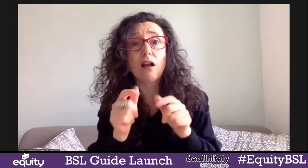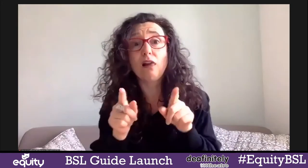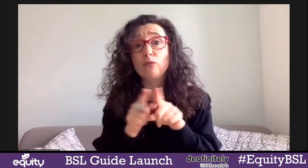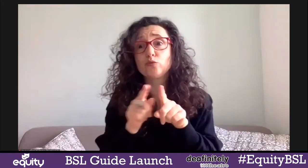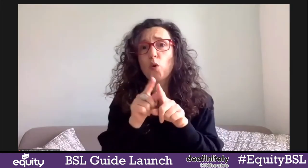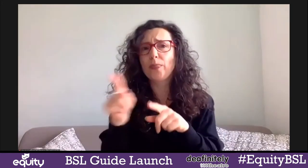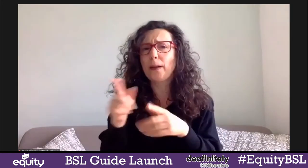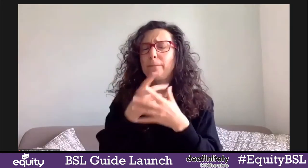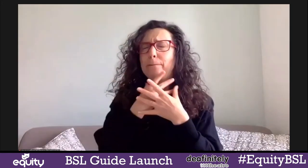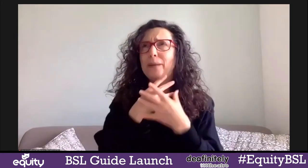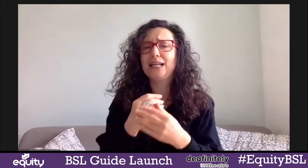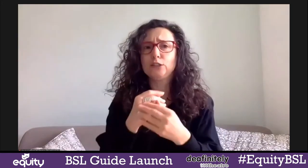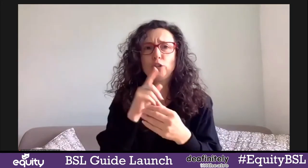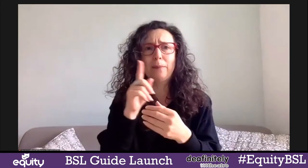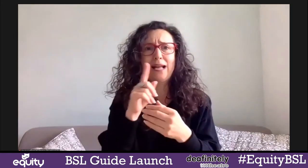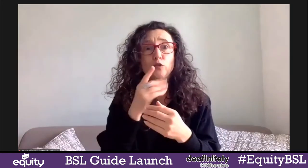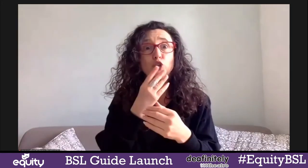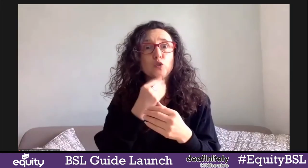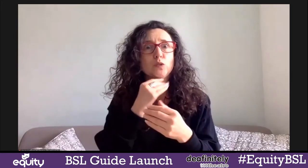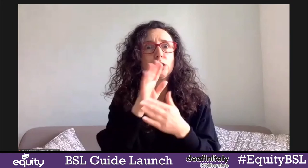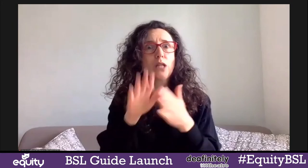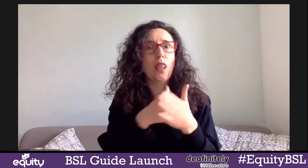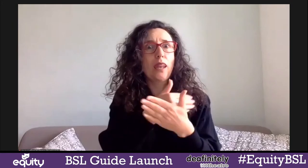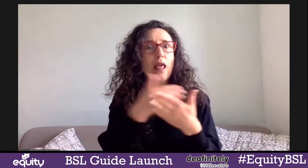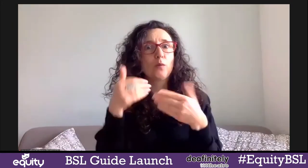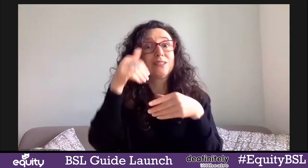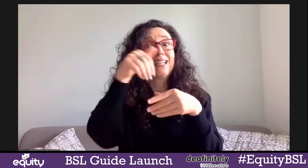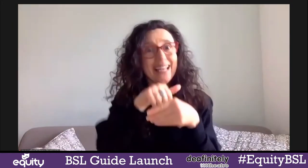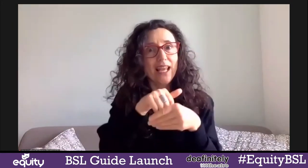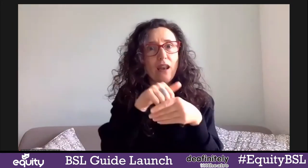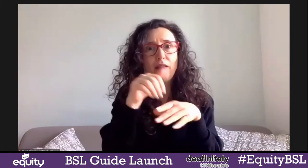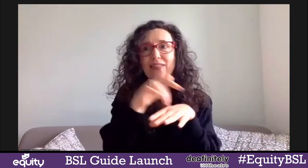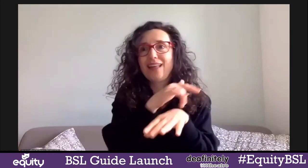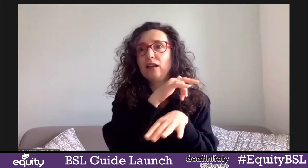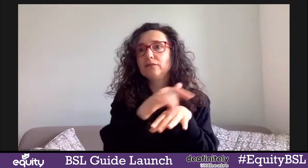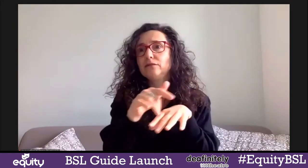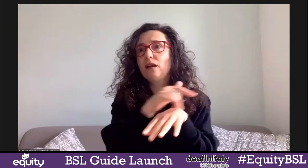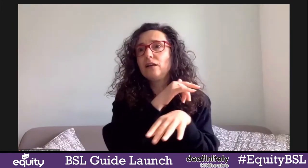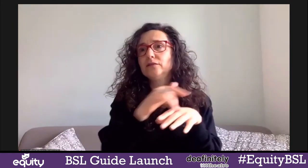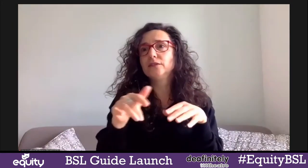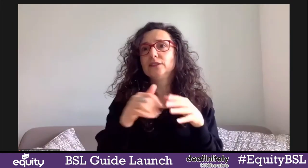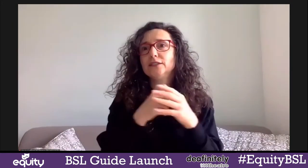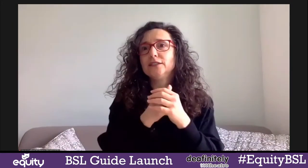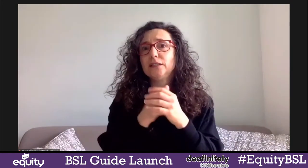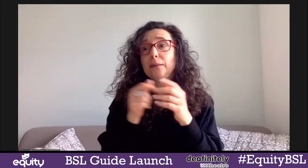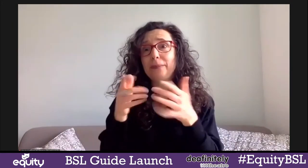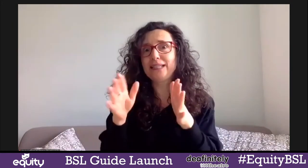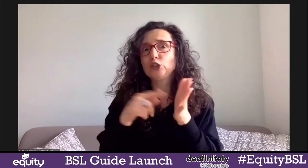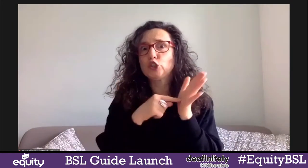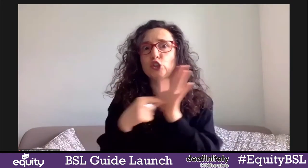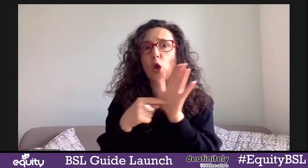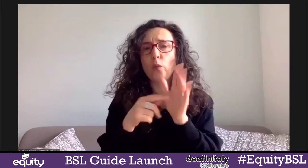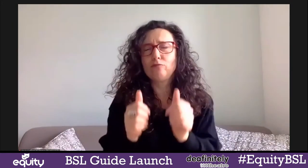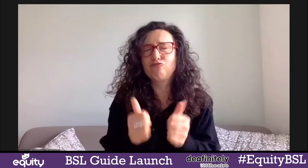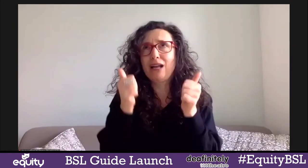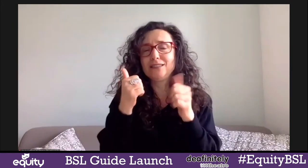deaf actors and BSL or shown a great level of great practice and passion for